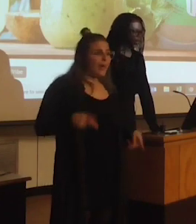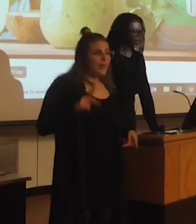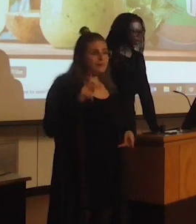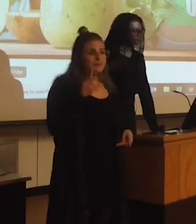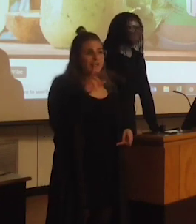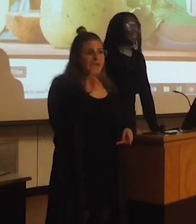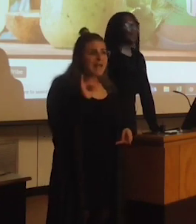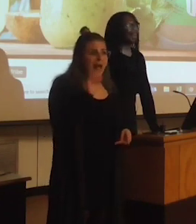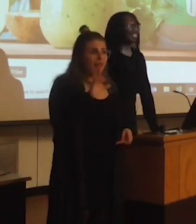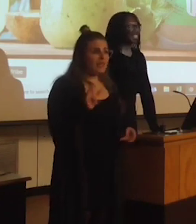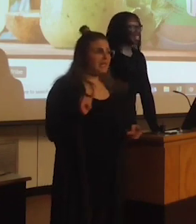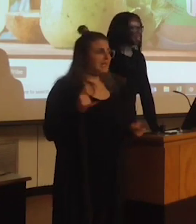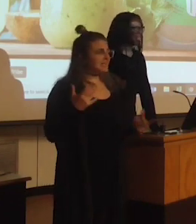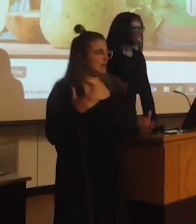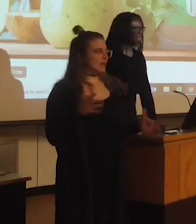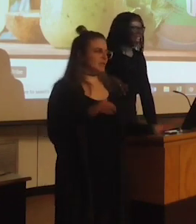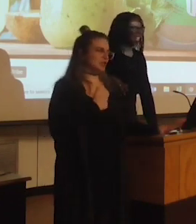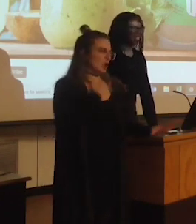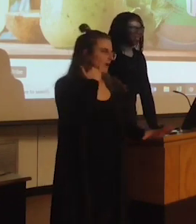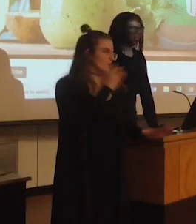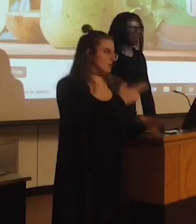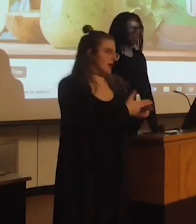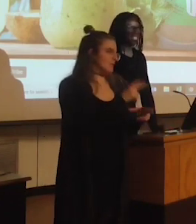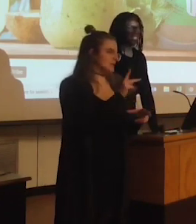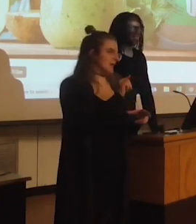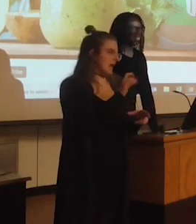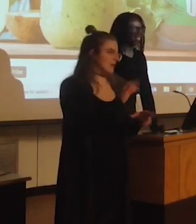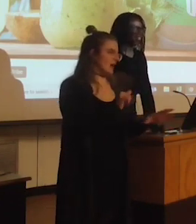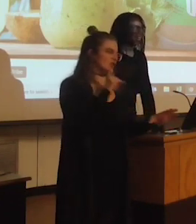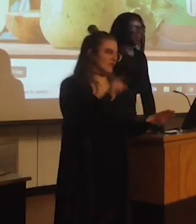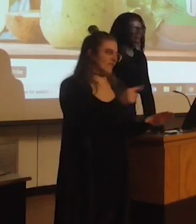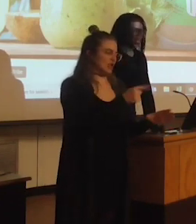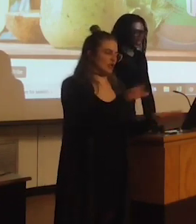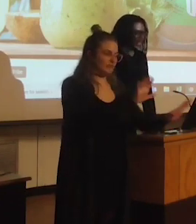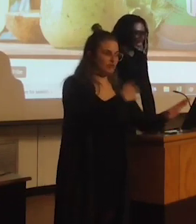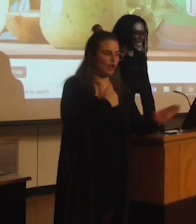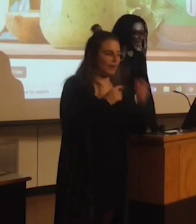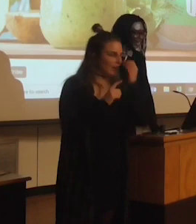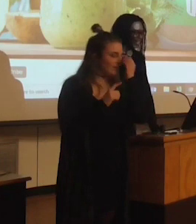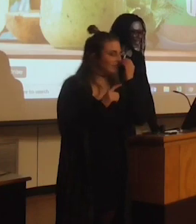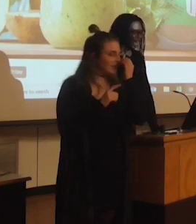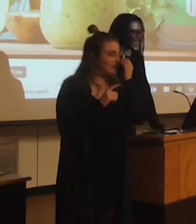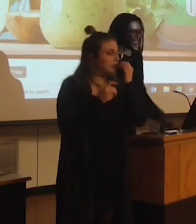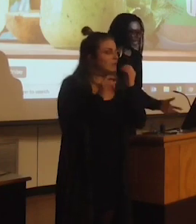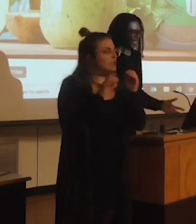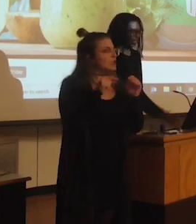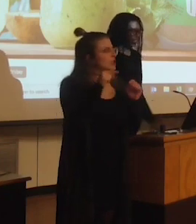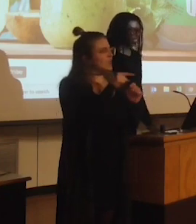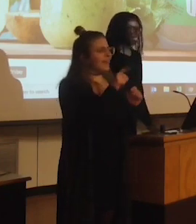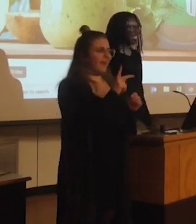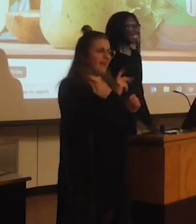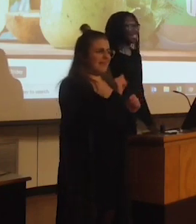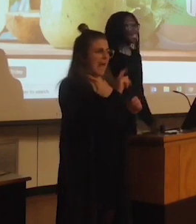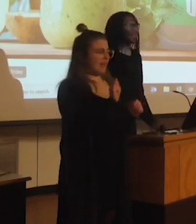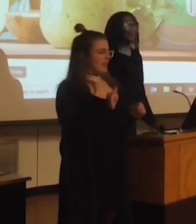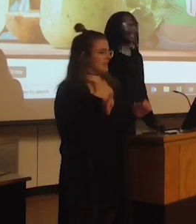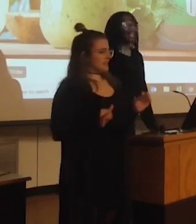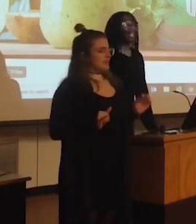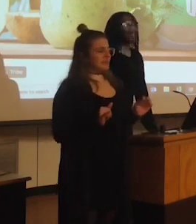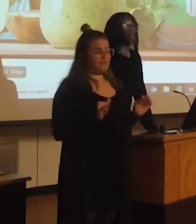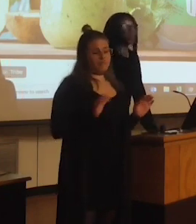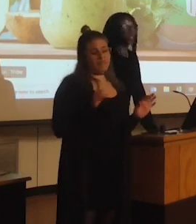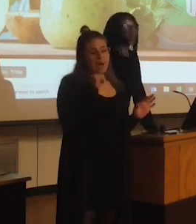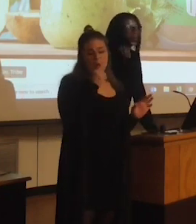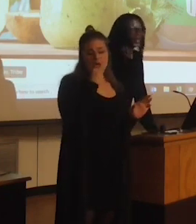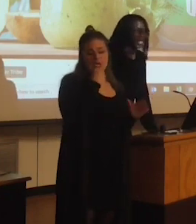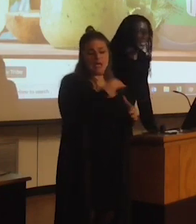out here, like, apologies to anybody who's named Kathy, I probably just offended her. But, like, you know, like, she's not just like, you know, she's not saying, oh, I'm not